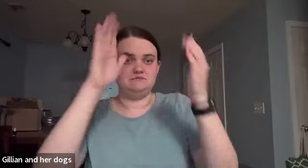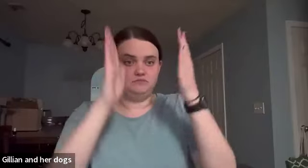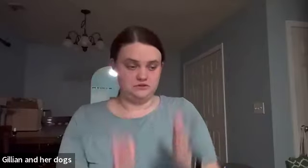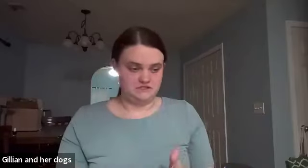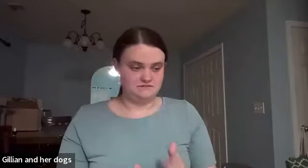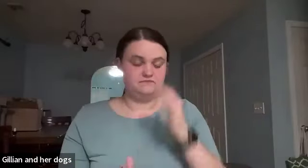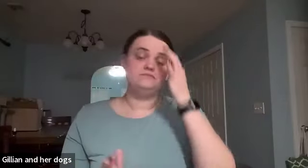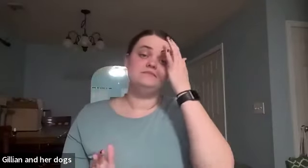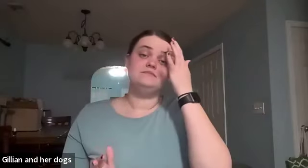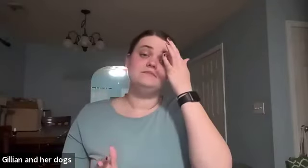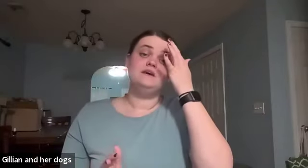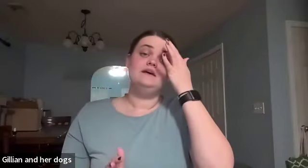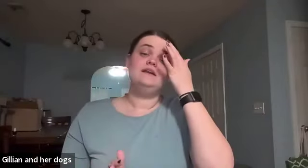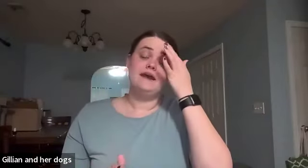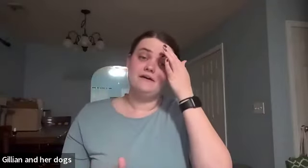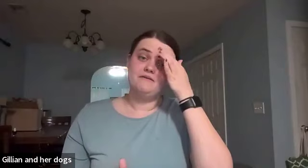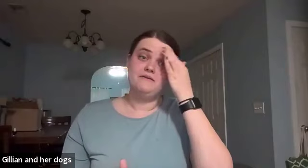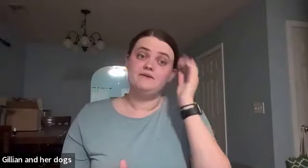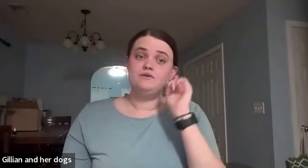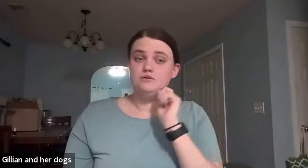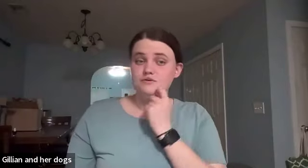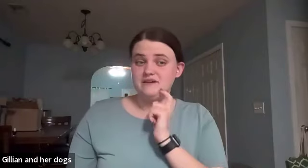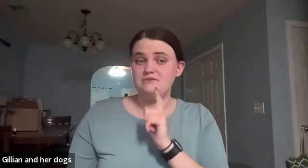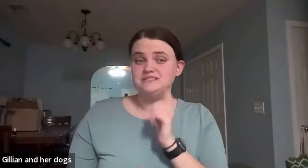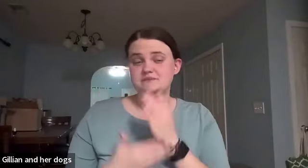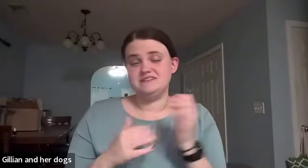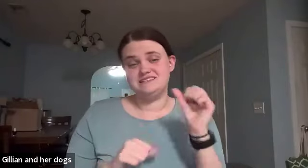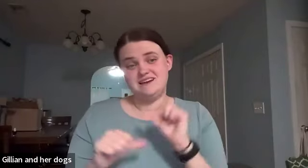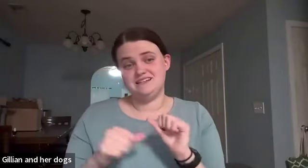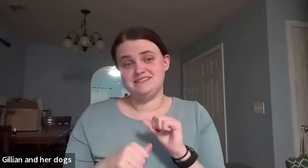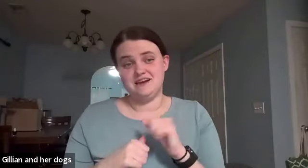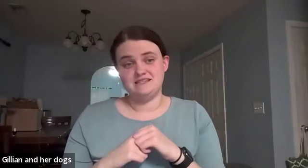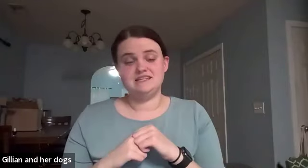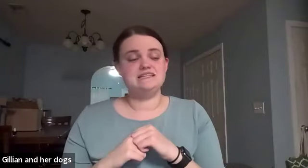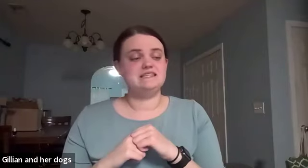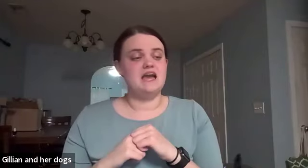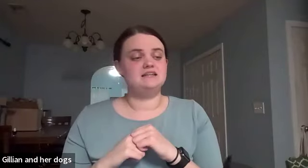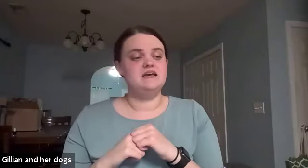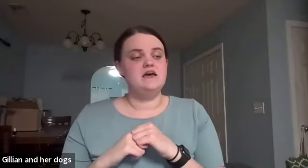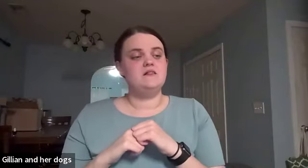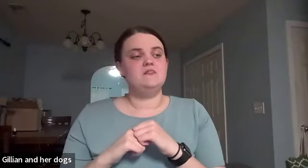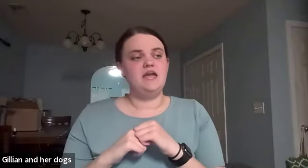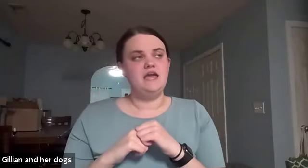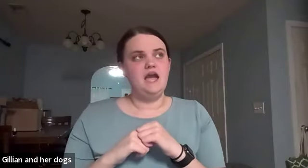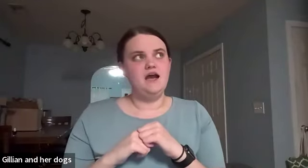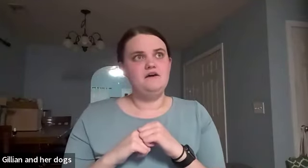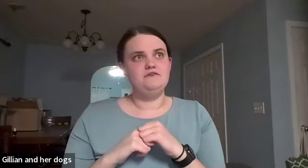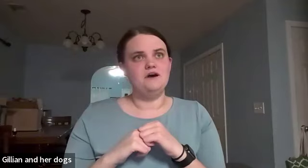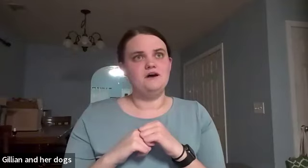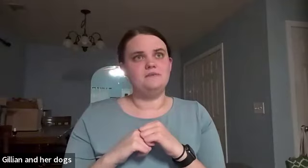science person. Now, cool thing with some of the science signs is that they have,